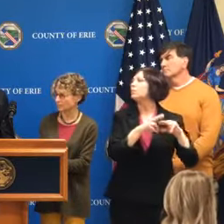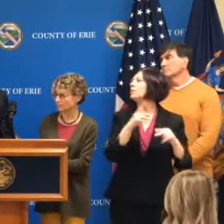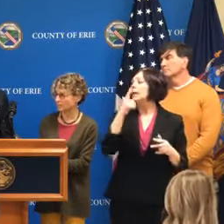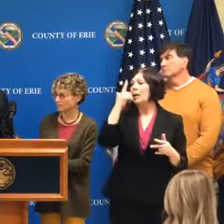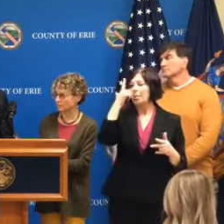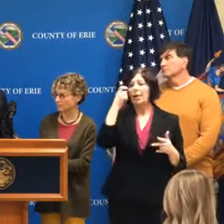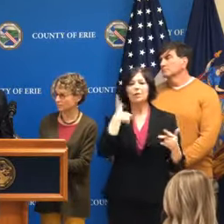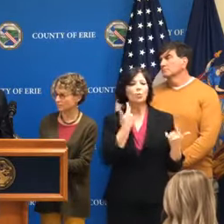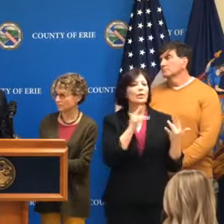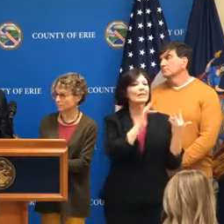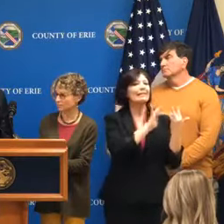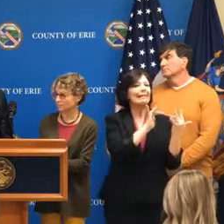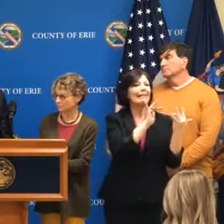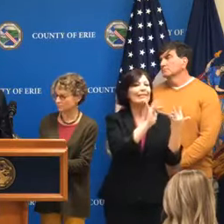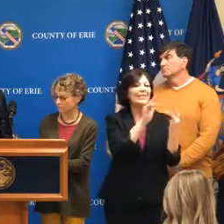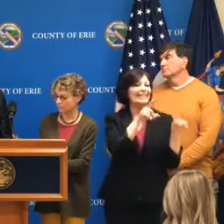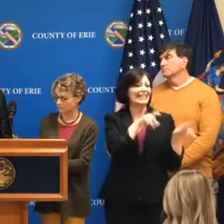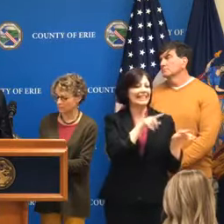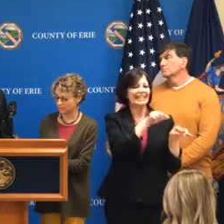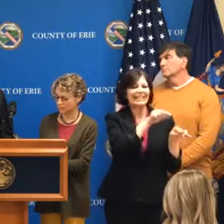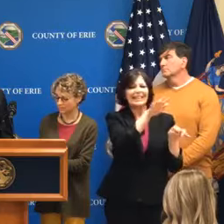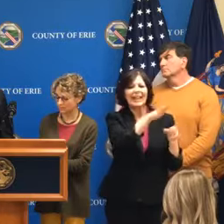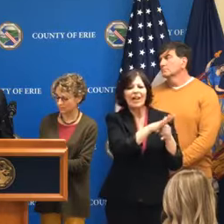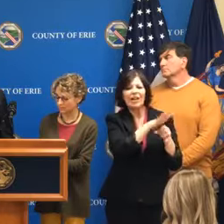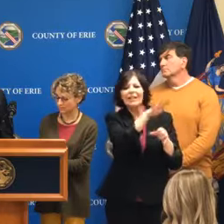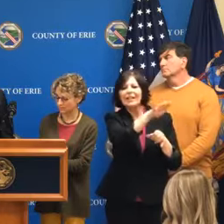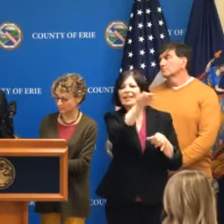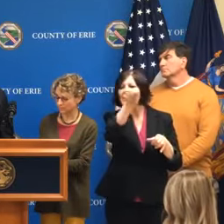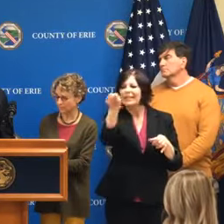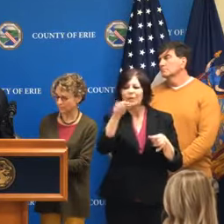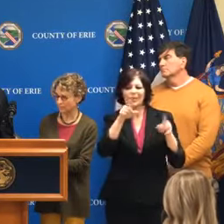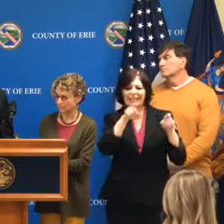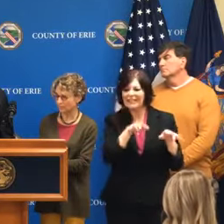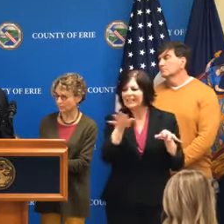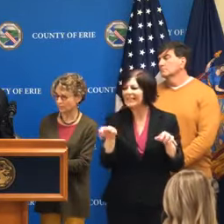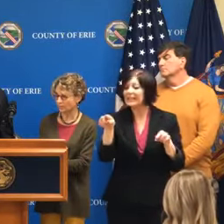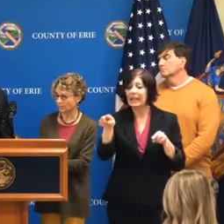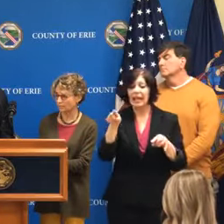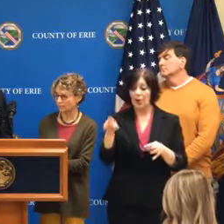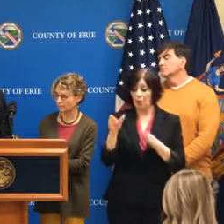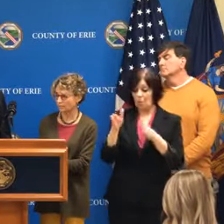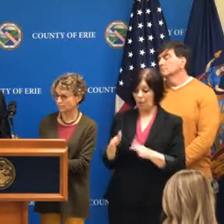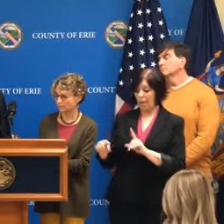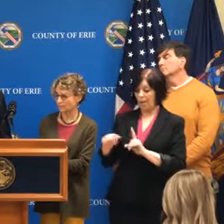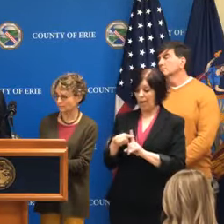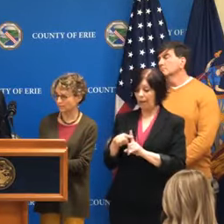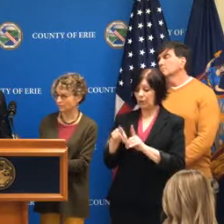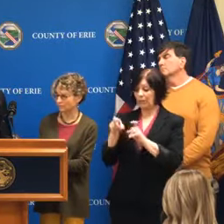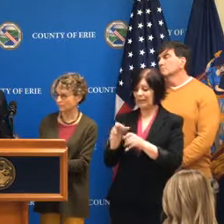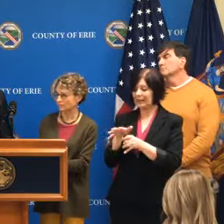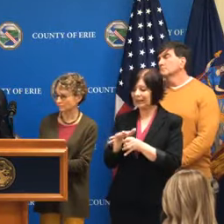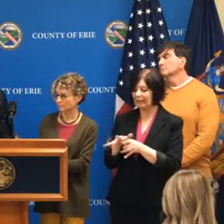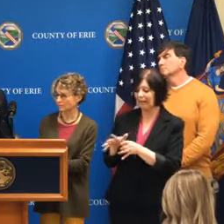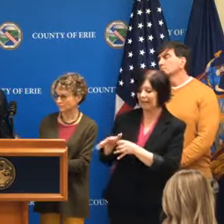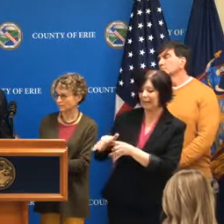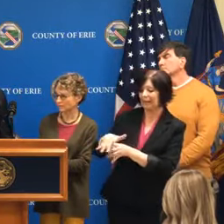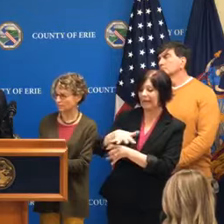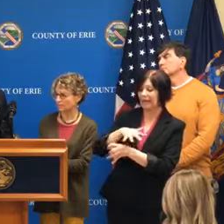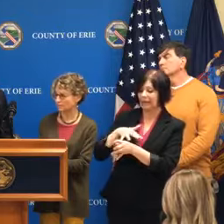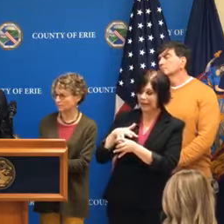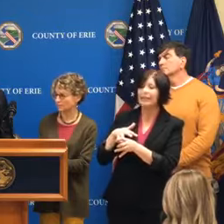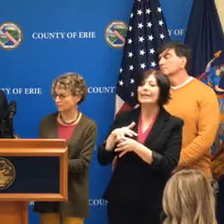doing contact testing or contact tracing, excuse me, with the individuals who have tested positive starting last night as well as